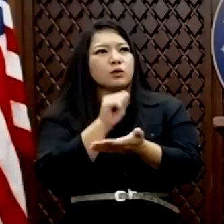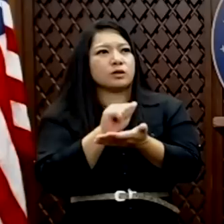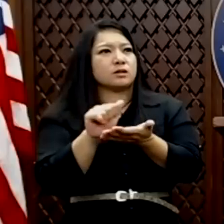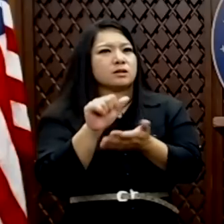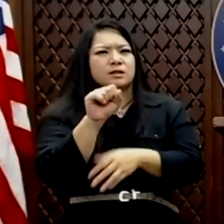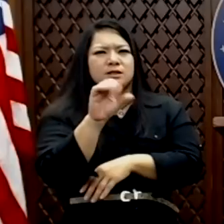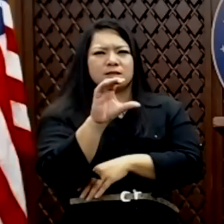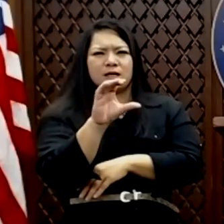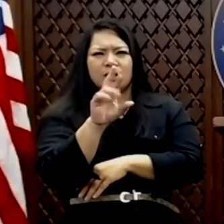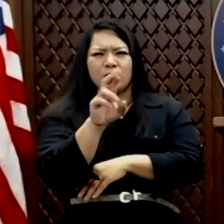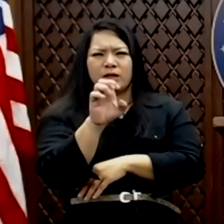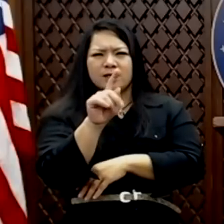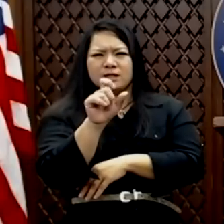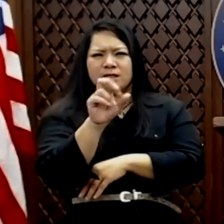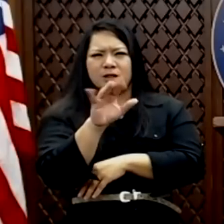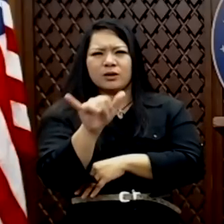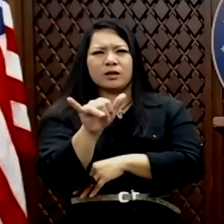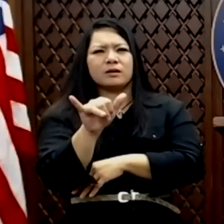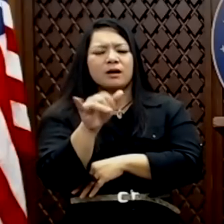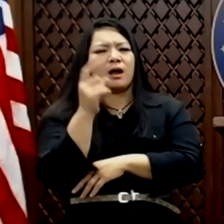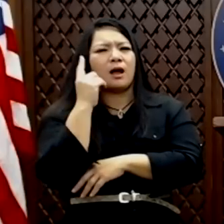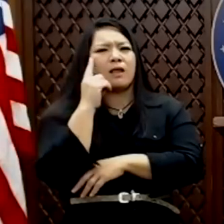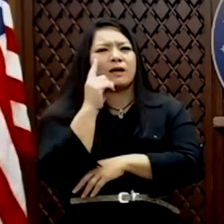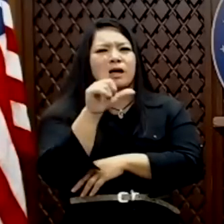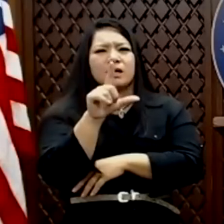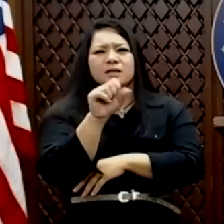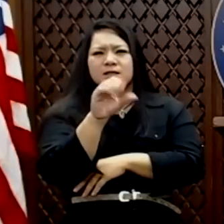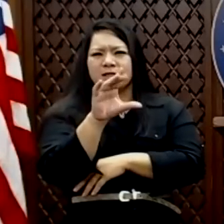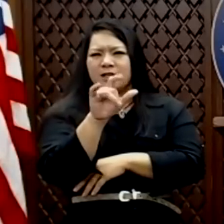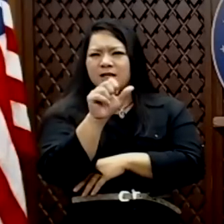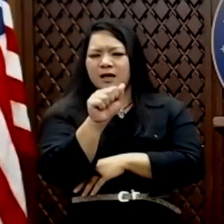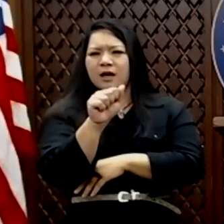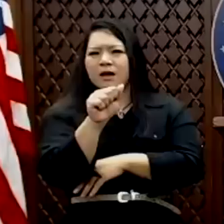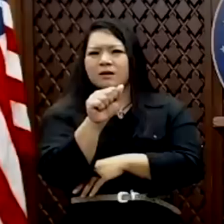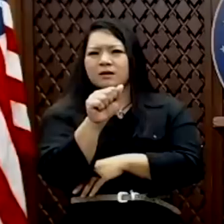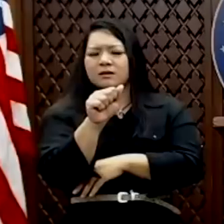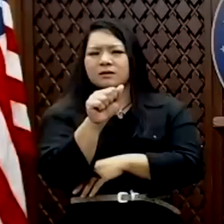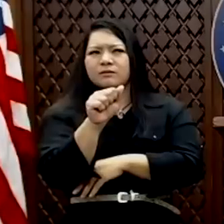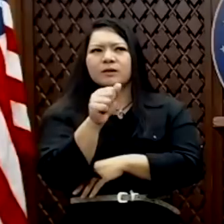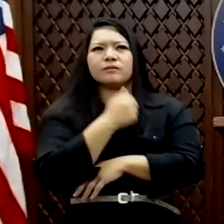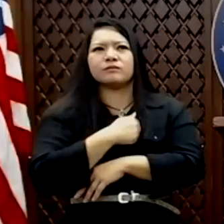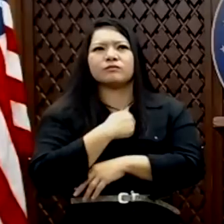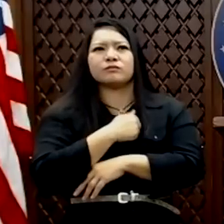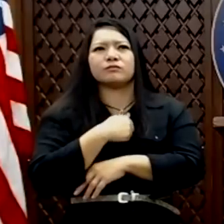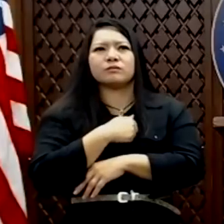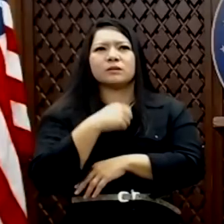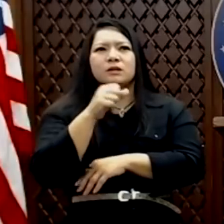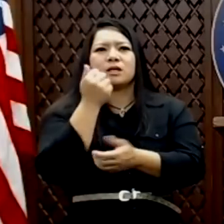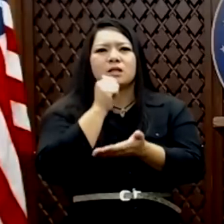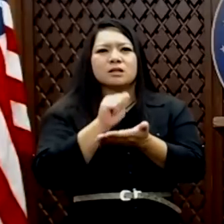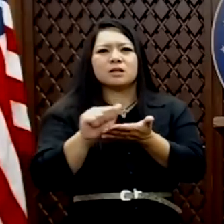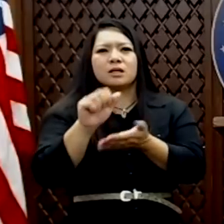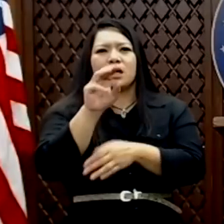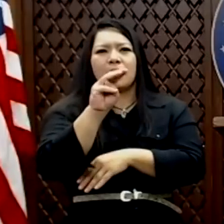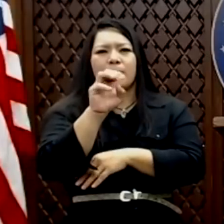I think it was the Labor, Scalia, talking about, it was the Secretary